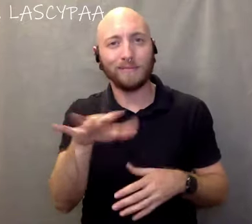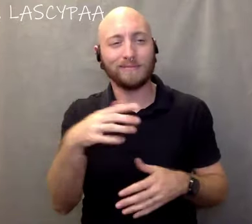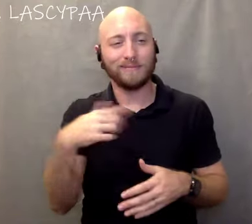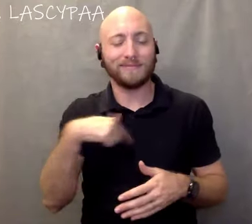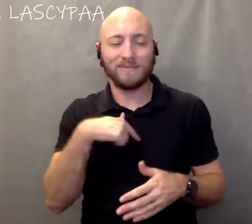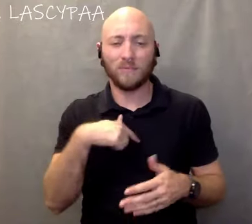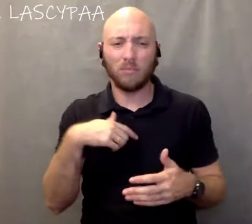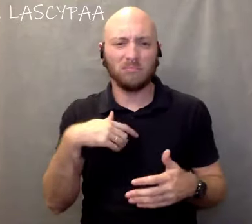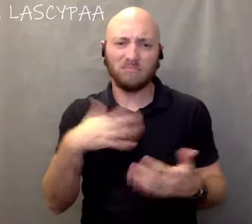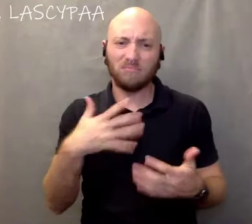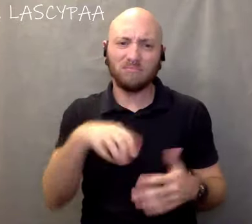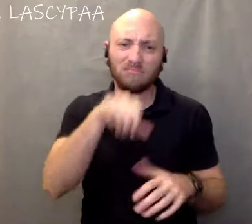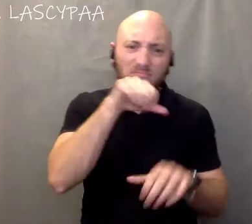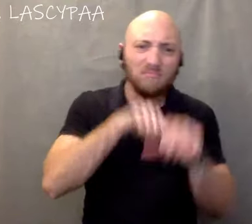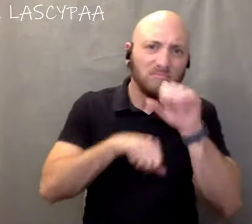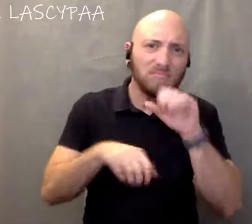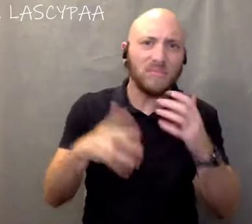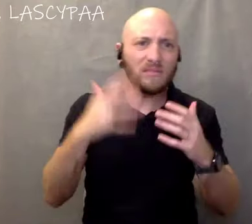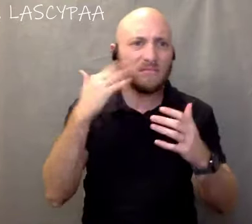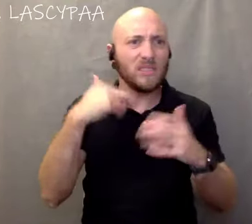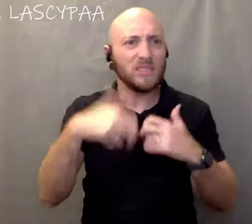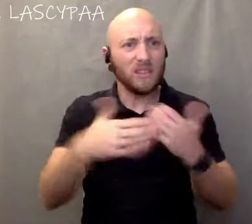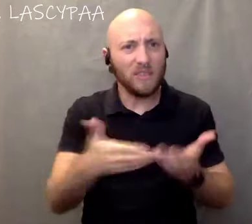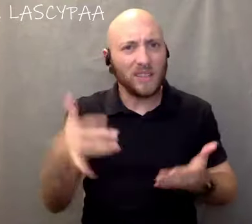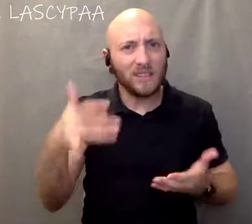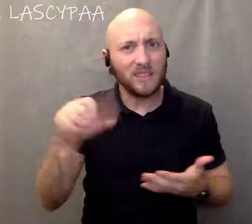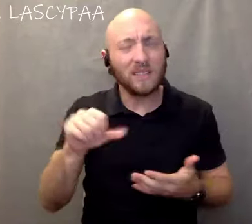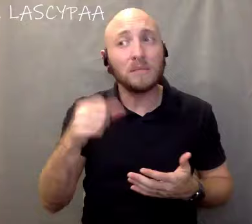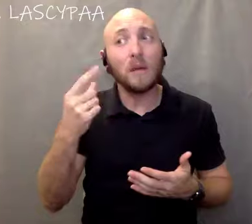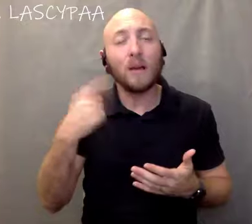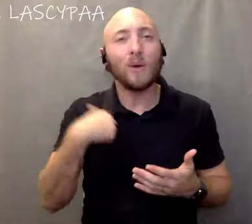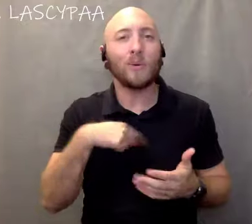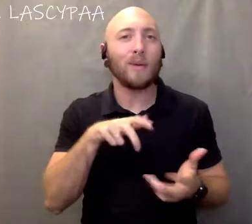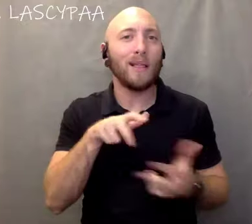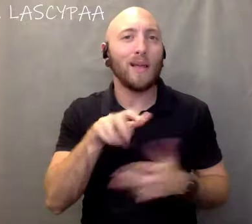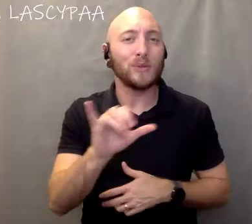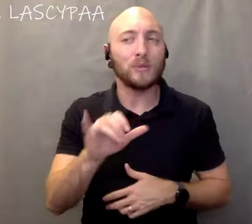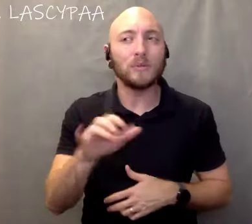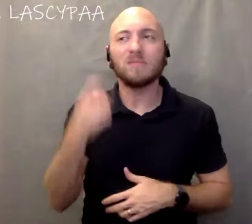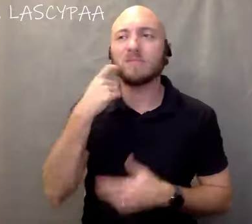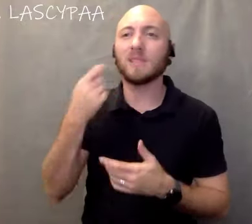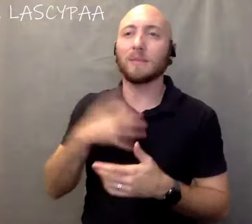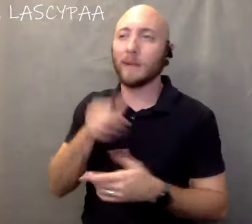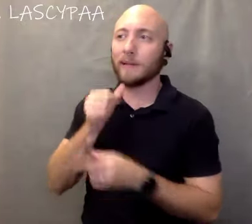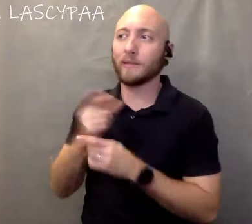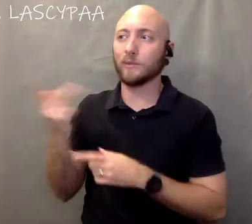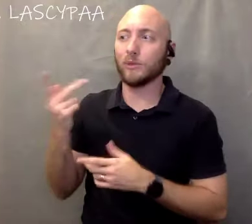in, but me and my sister got in an argument recently, and that really uncovered that for me. I